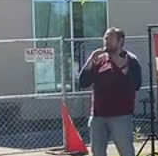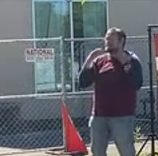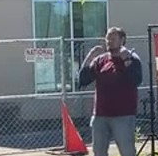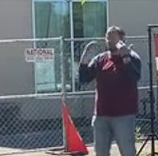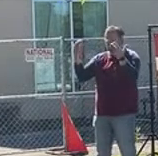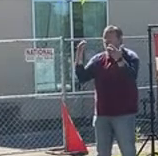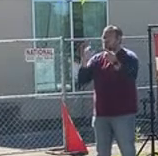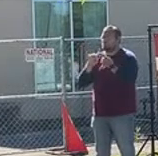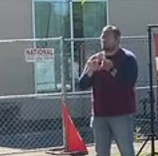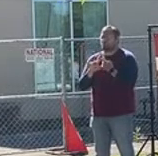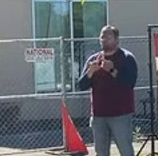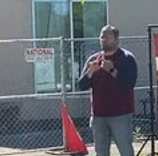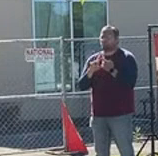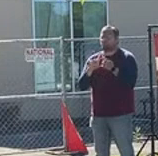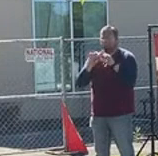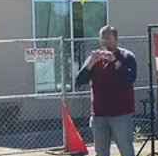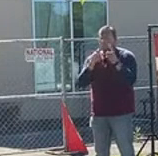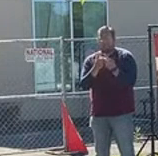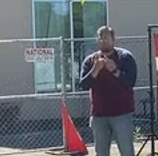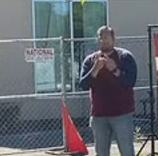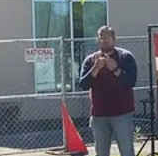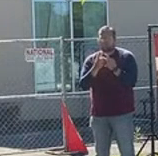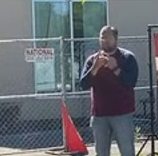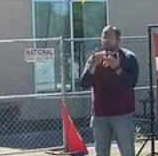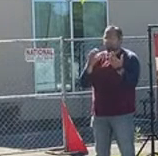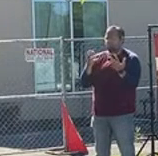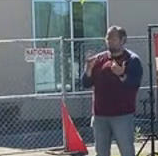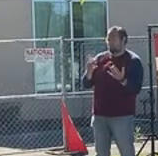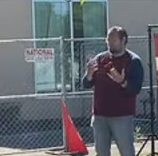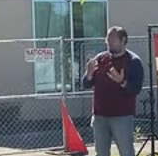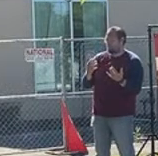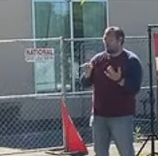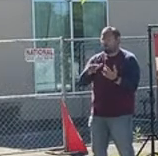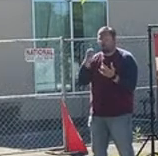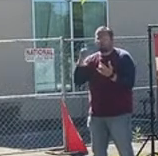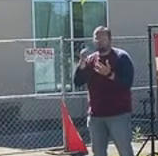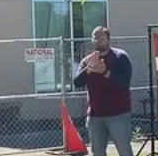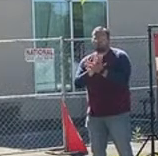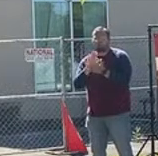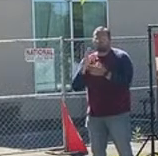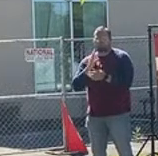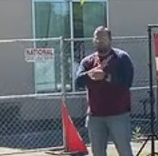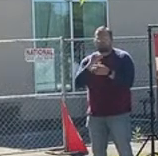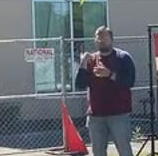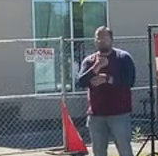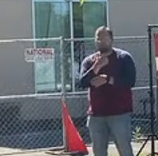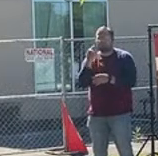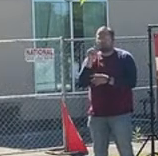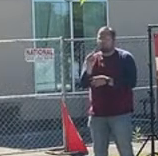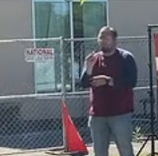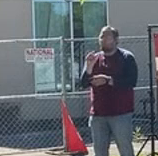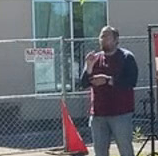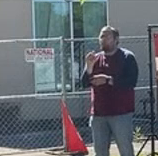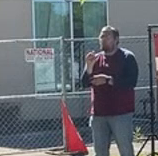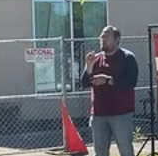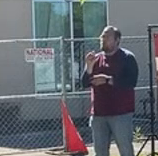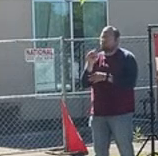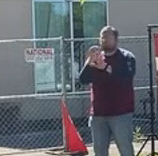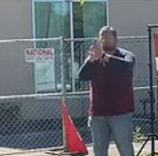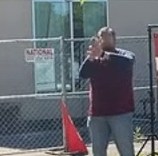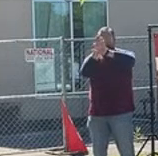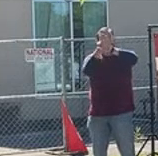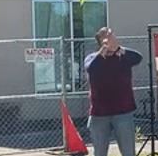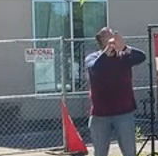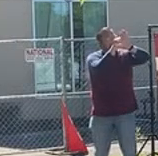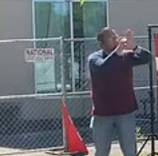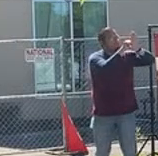to the district, to our other school board members for knocking on the doors, for